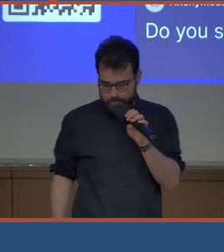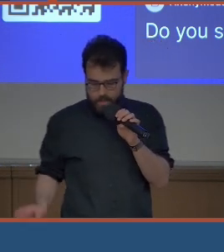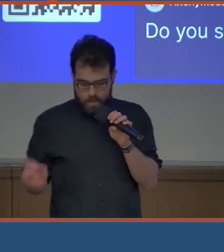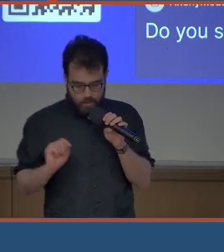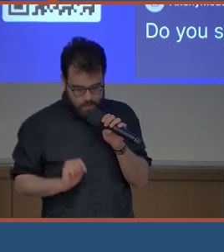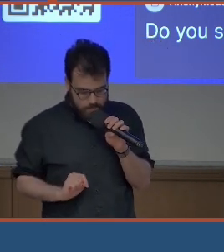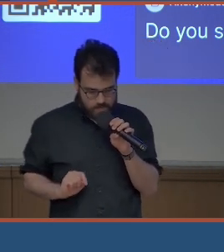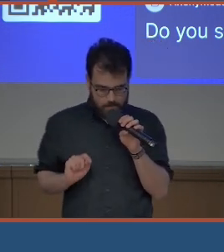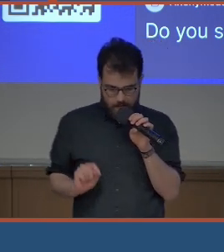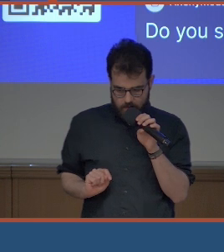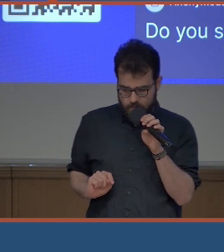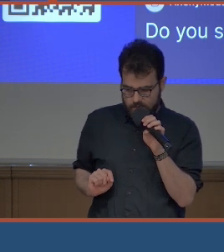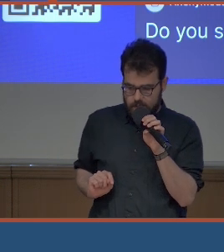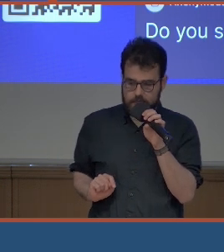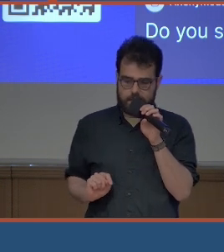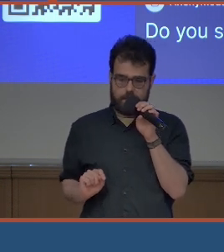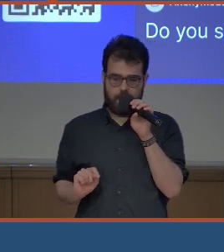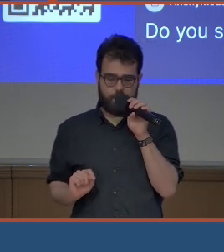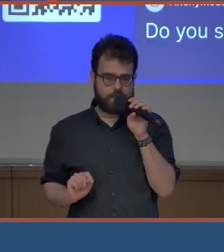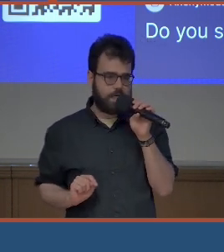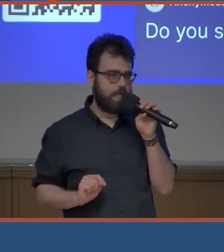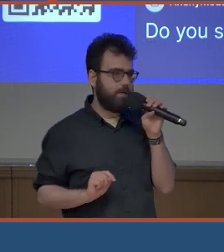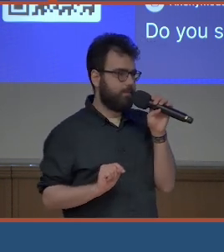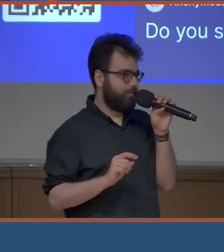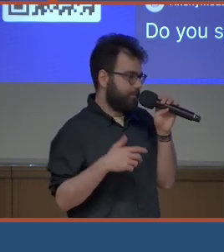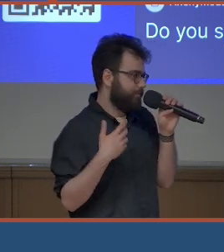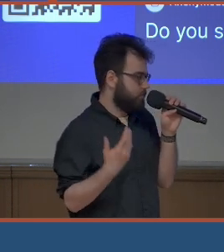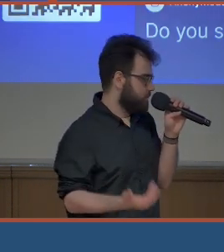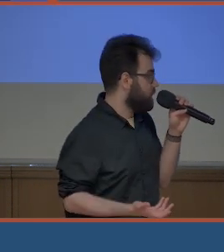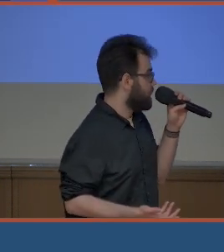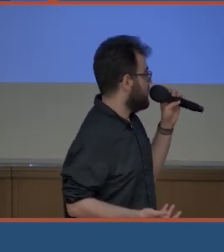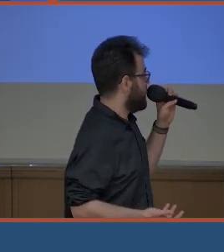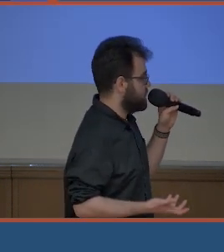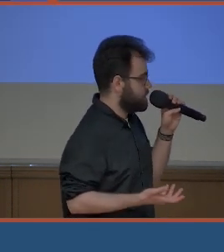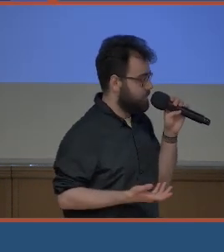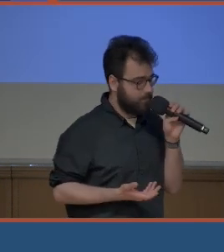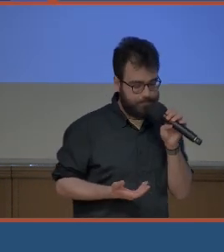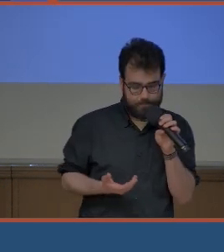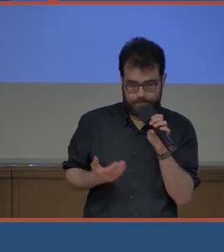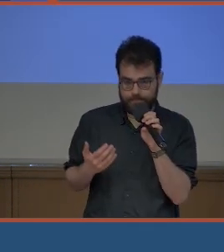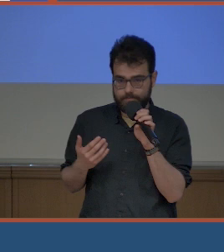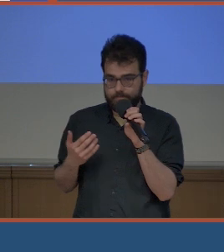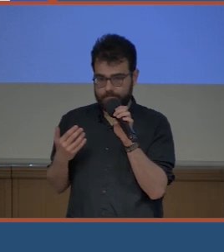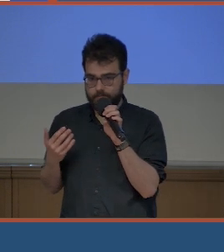Okay, when it comes to manual signs, I would say yes.